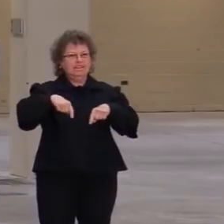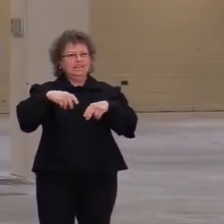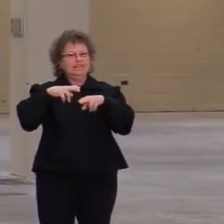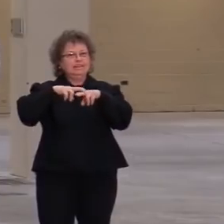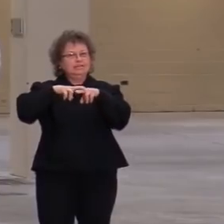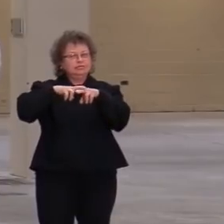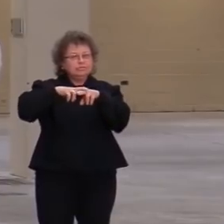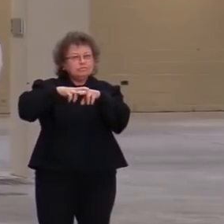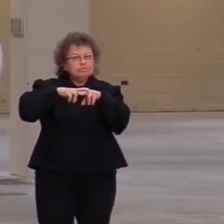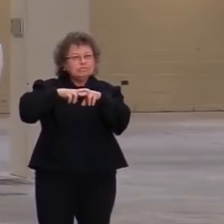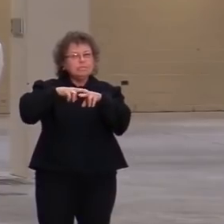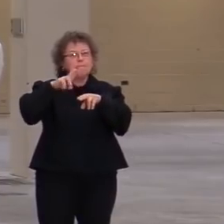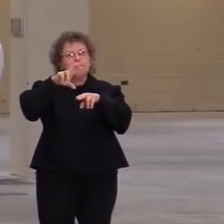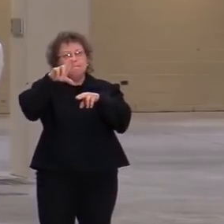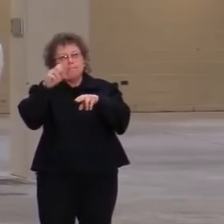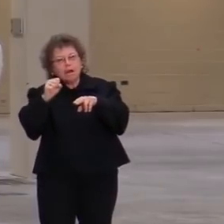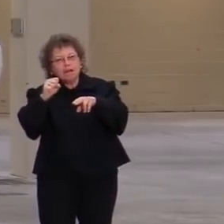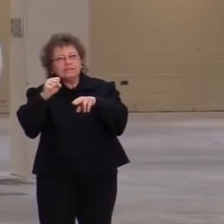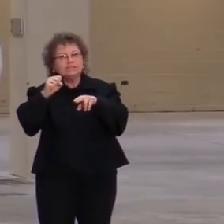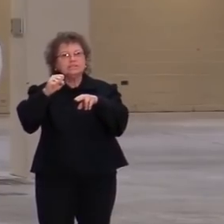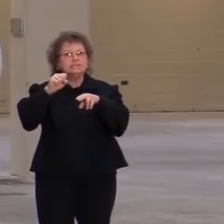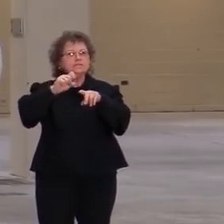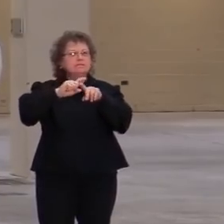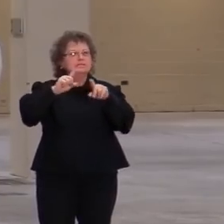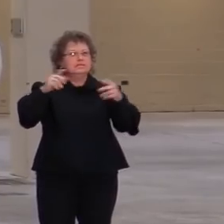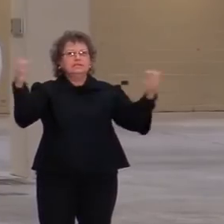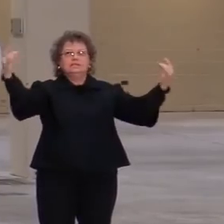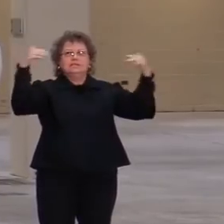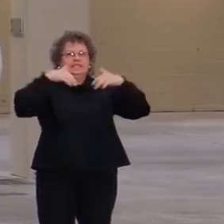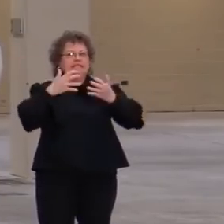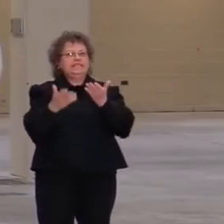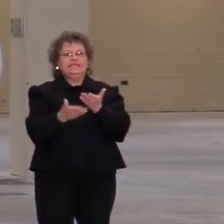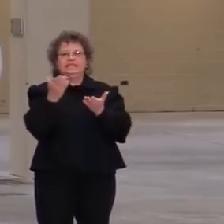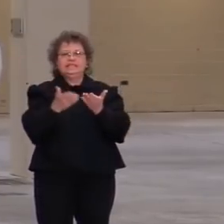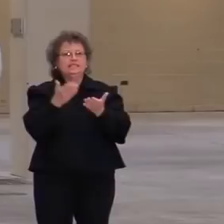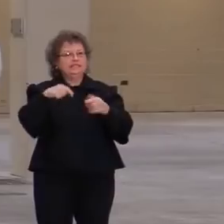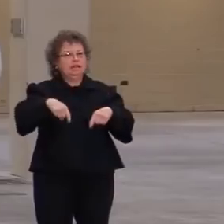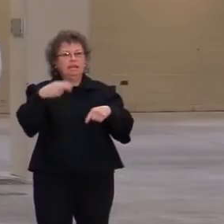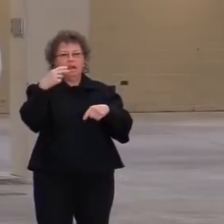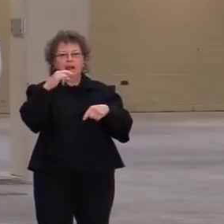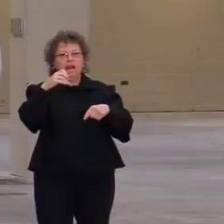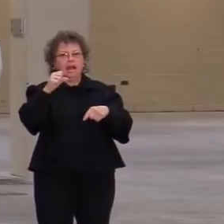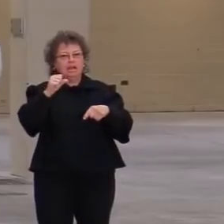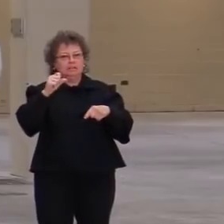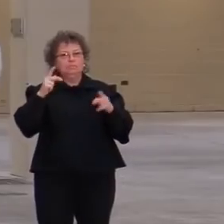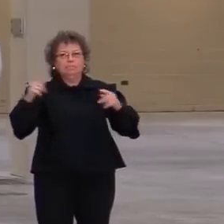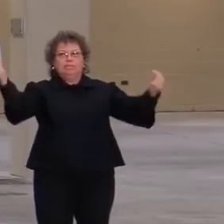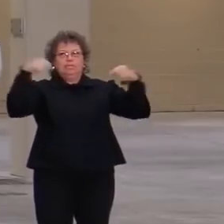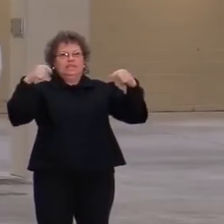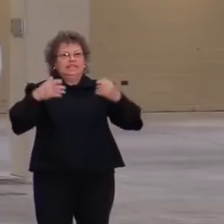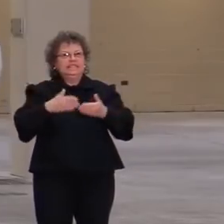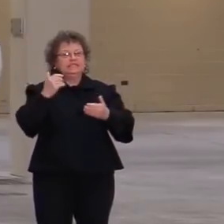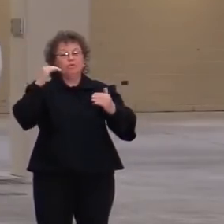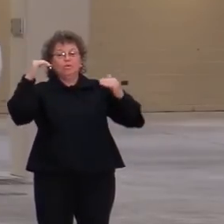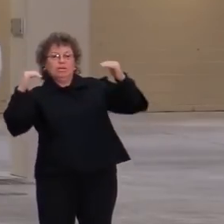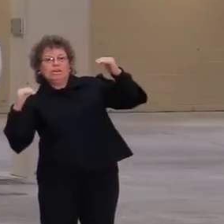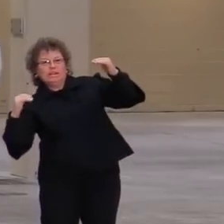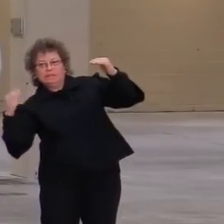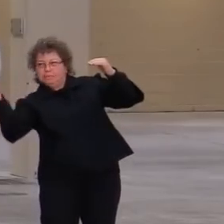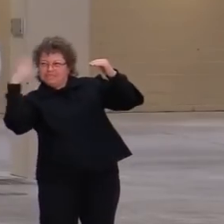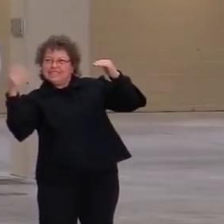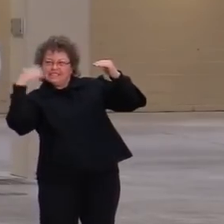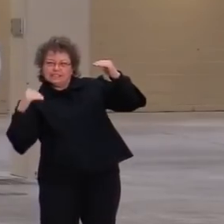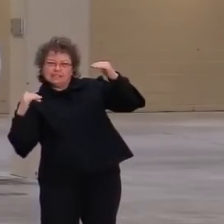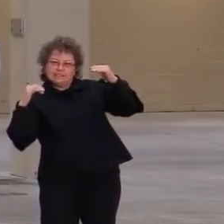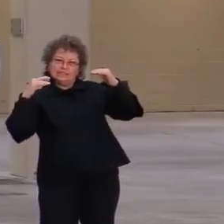transportation routes to be able to take the necessary step to address the inequities, to stop the needless death in our